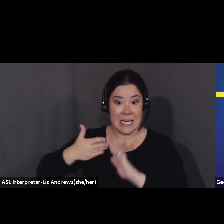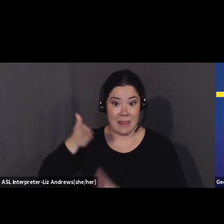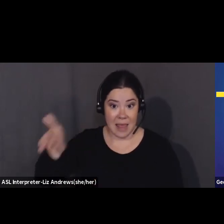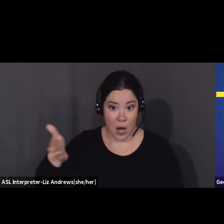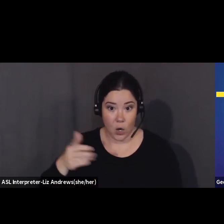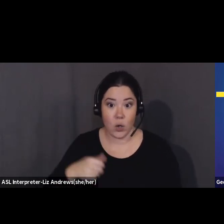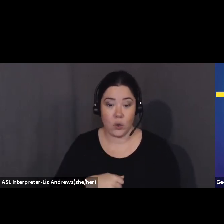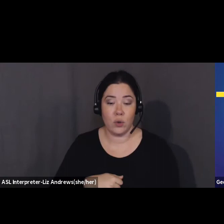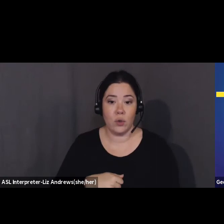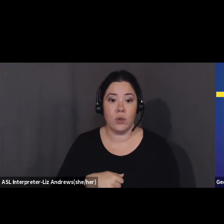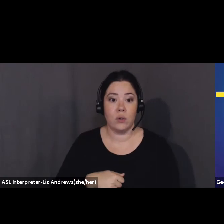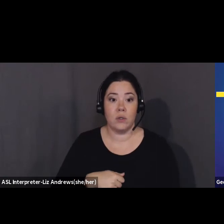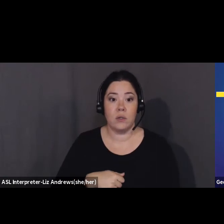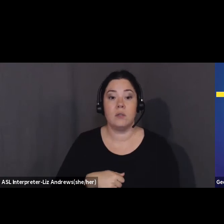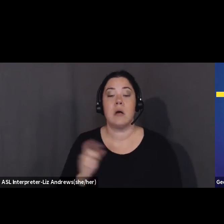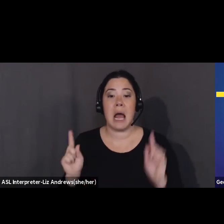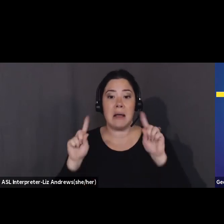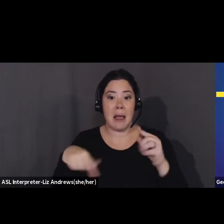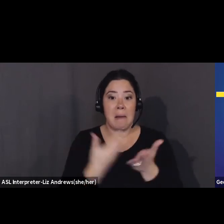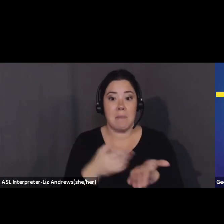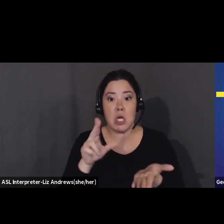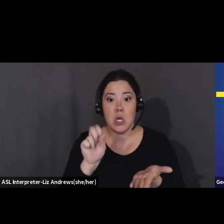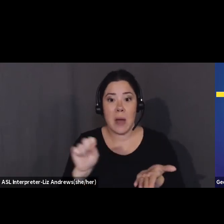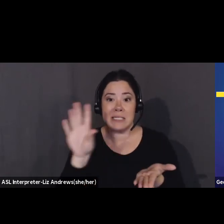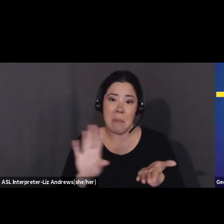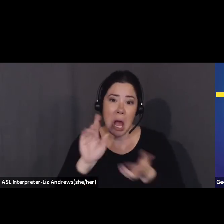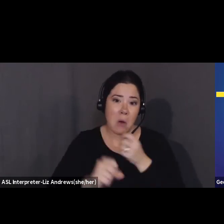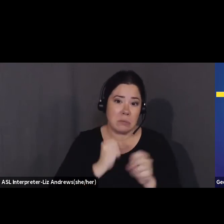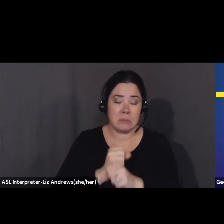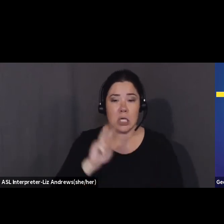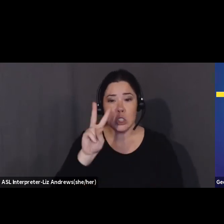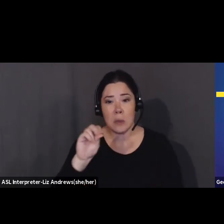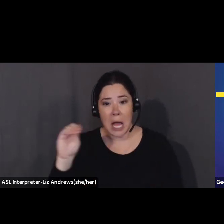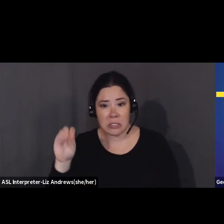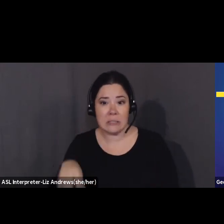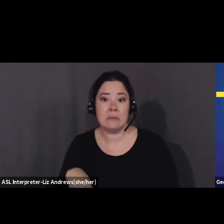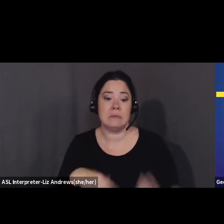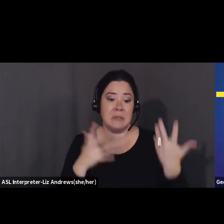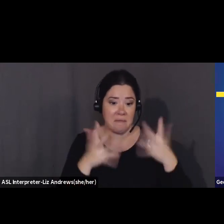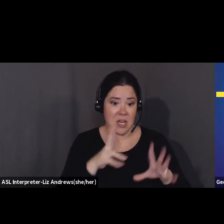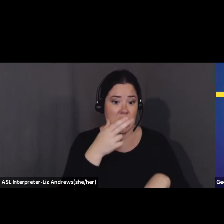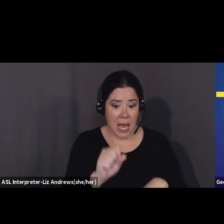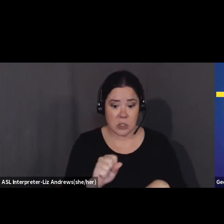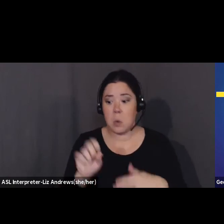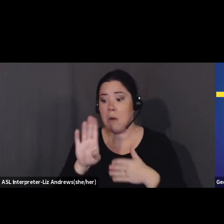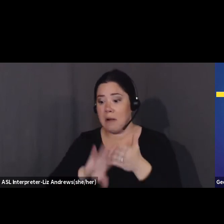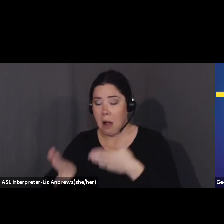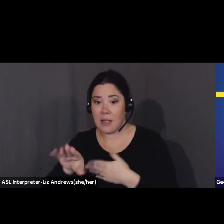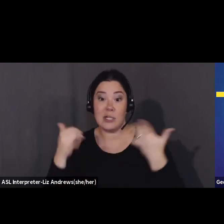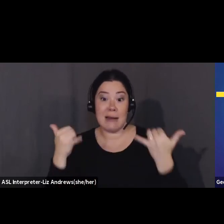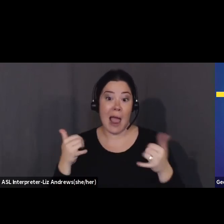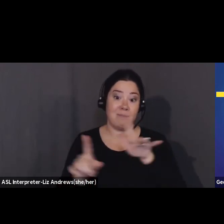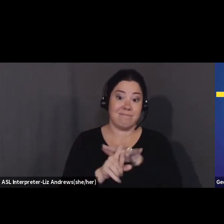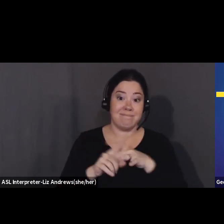I immigrated to the United States in about 2000 and graduated high school, went to college, and now here I am.